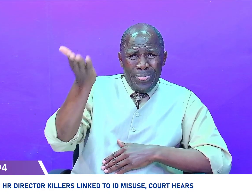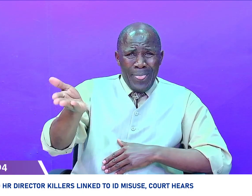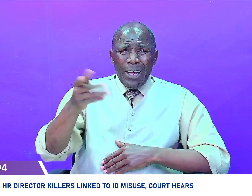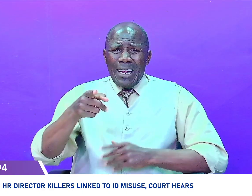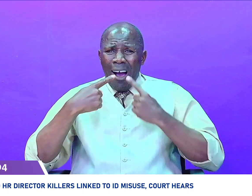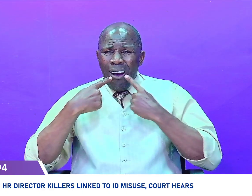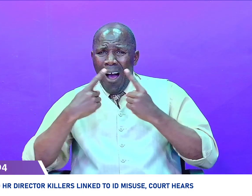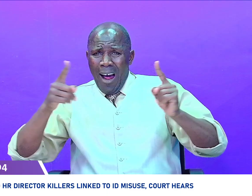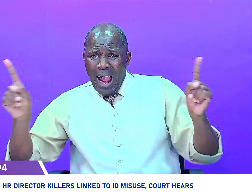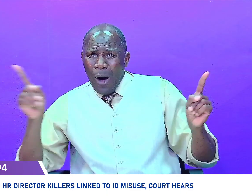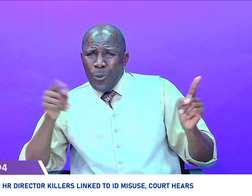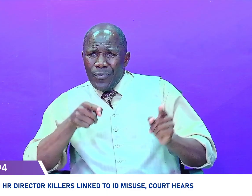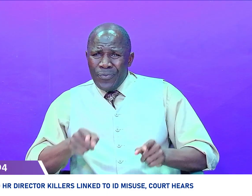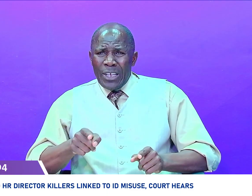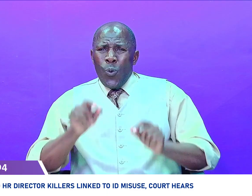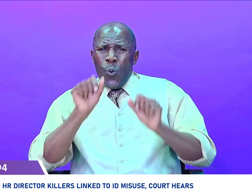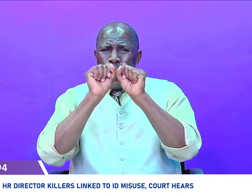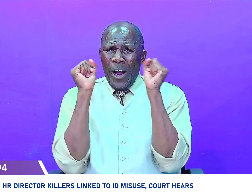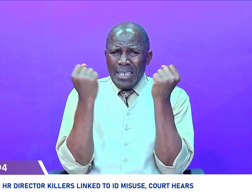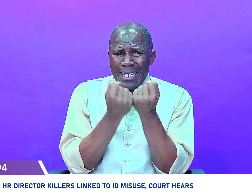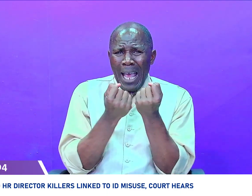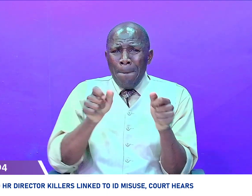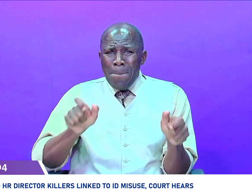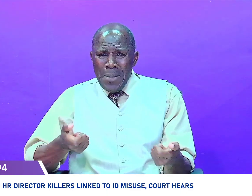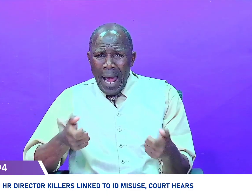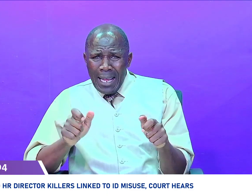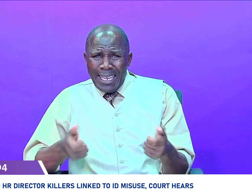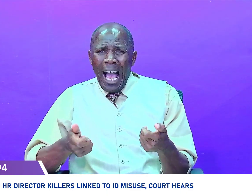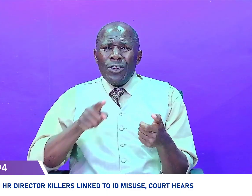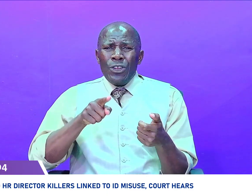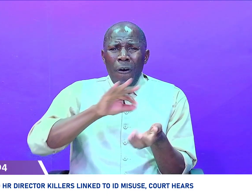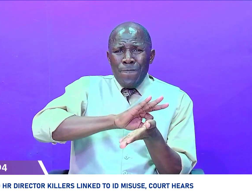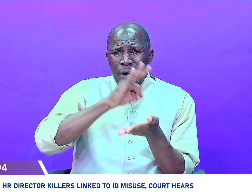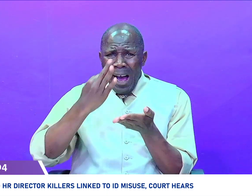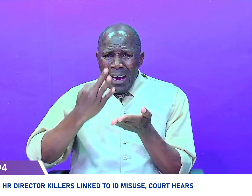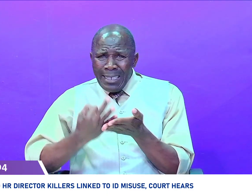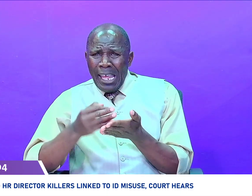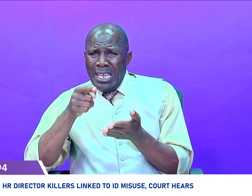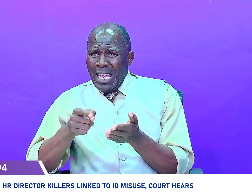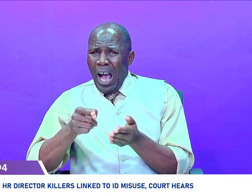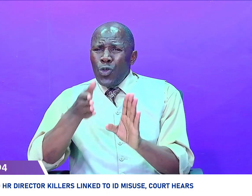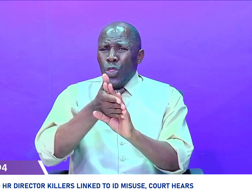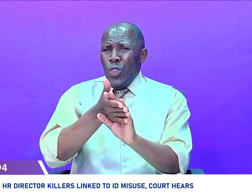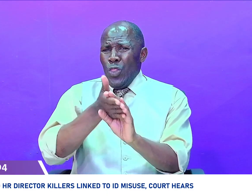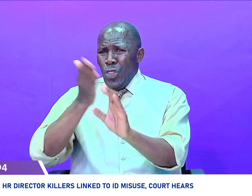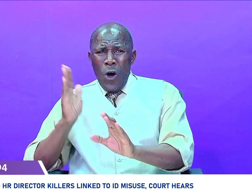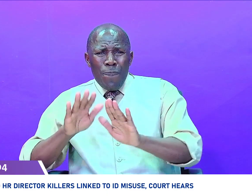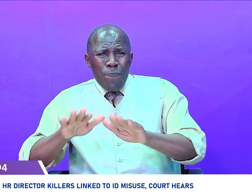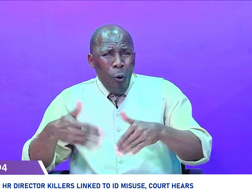While there are claims circulating on social media that funds were withdrawn from Ayeko's accounts